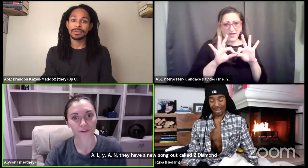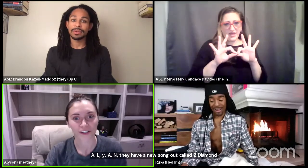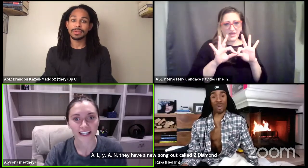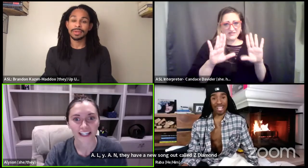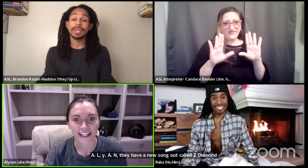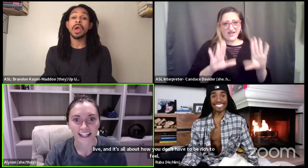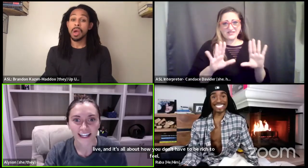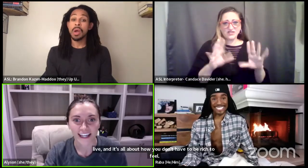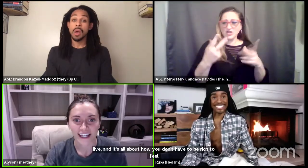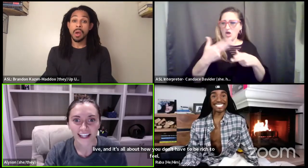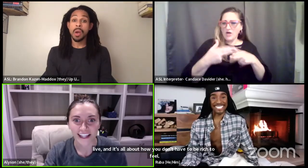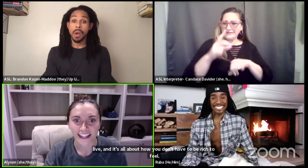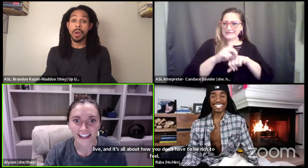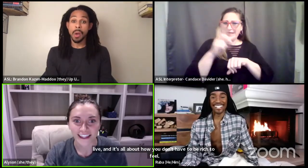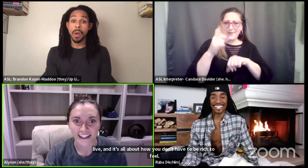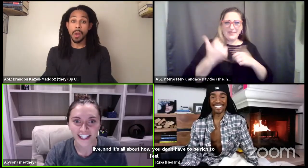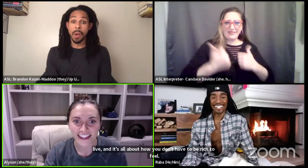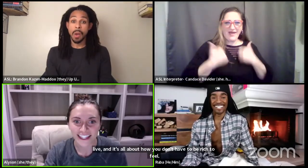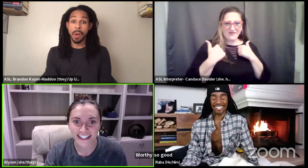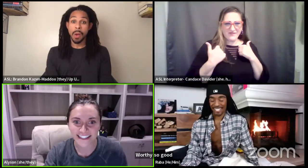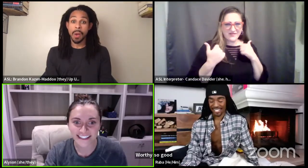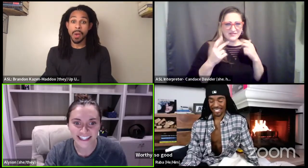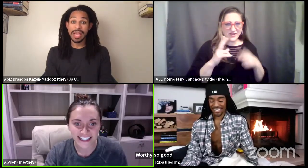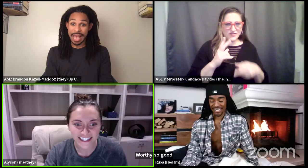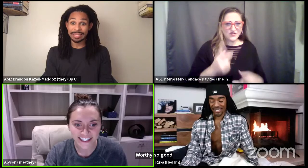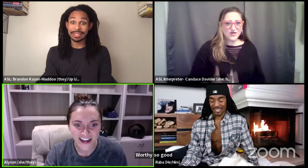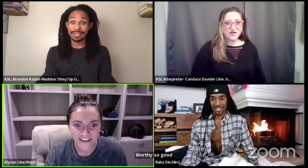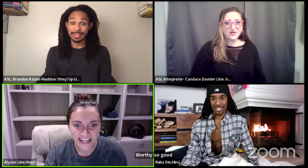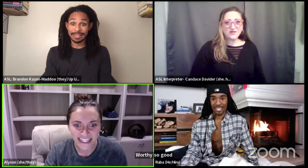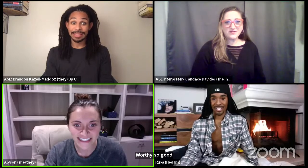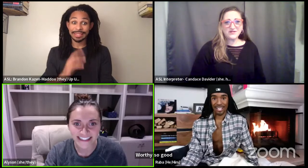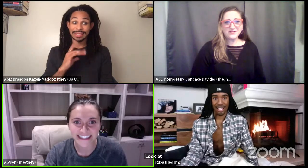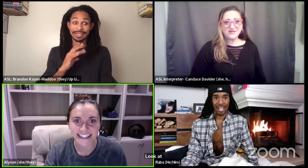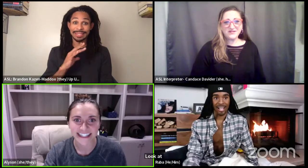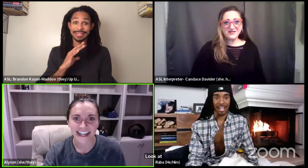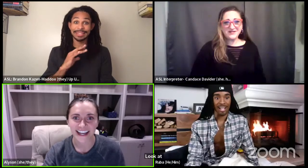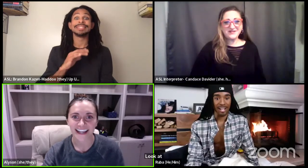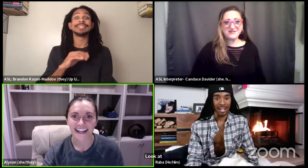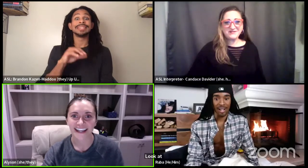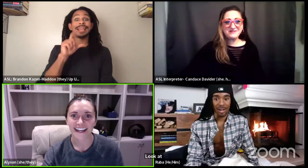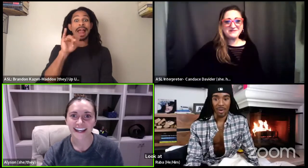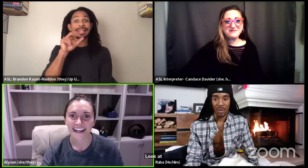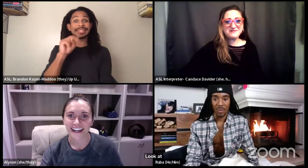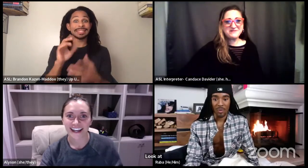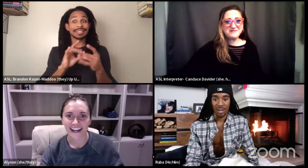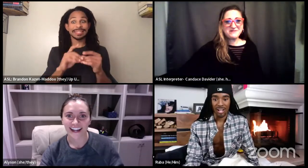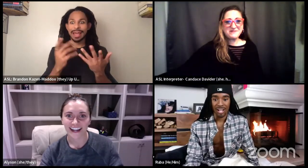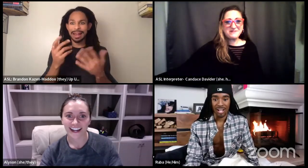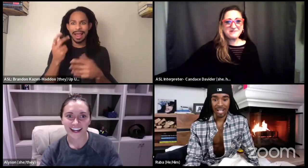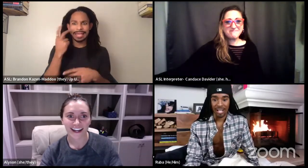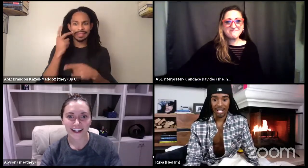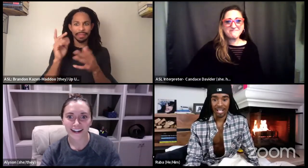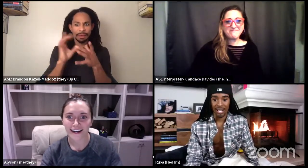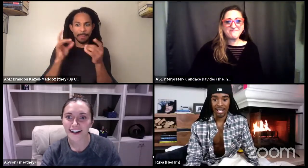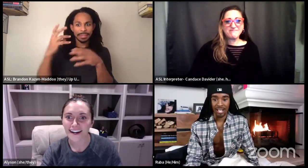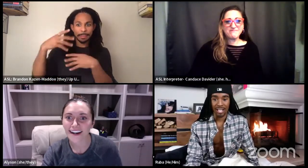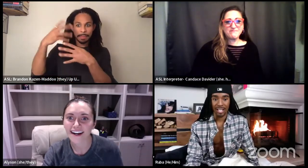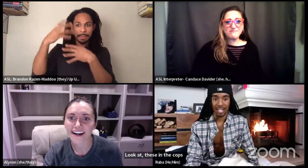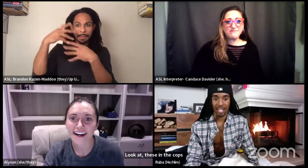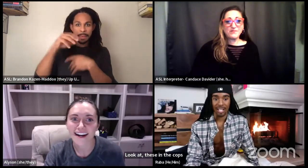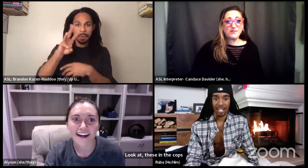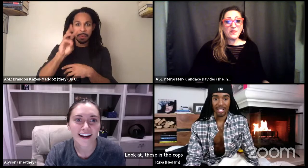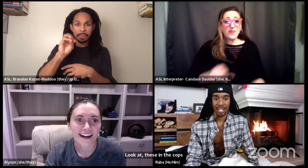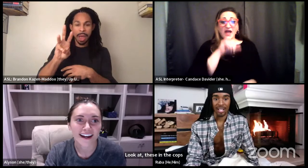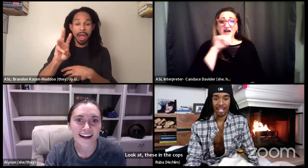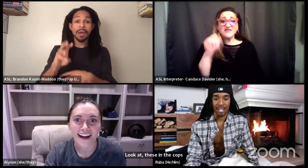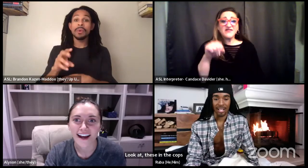Woof. All right. Look at these in the comments. I'm really enjoying Lizzie McAlpine's